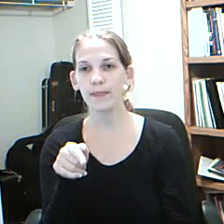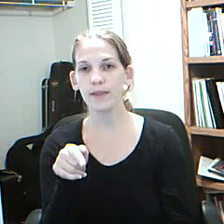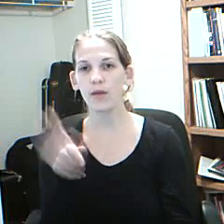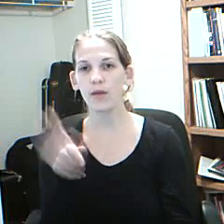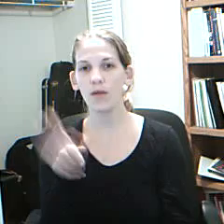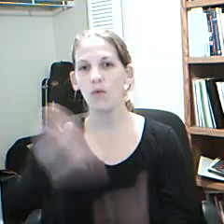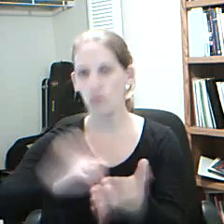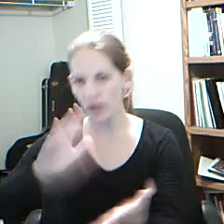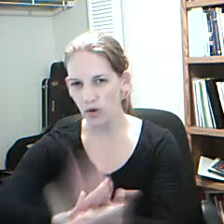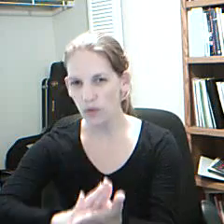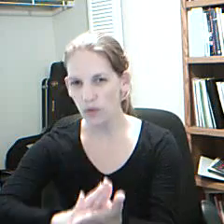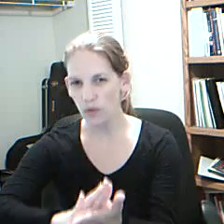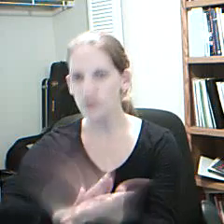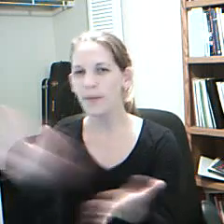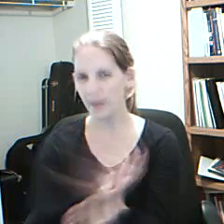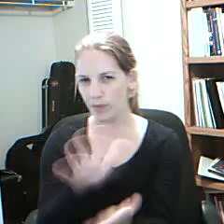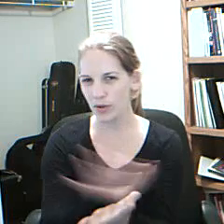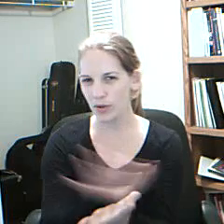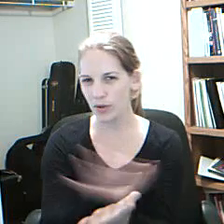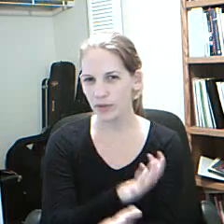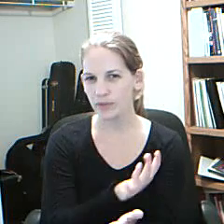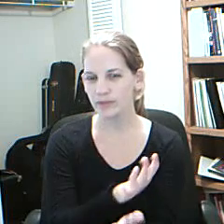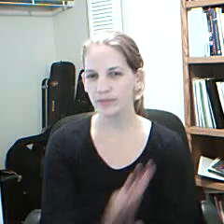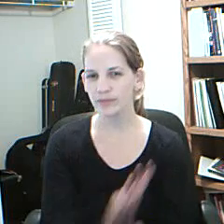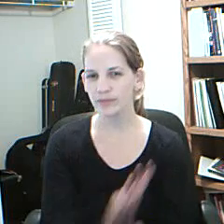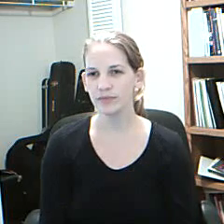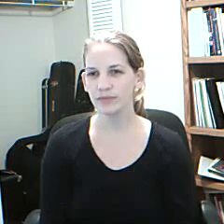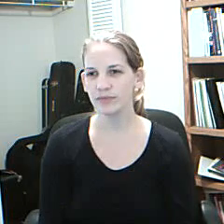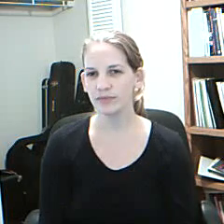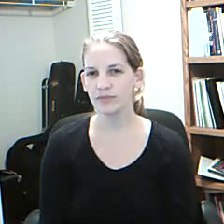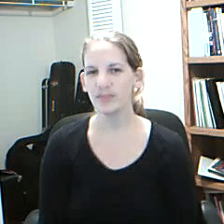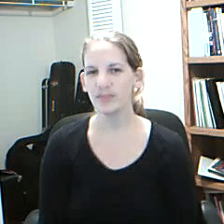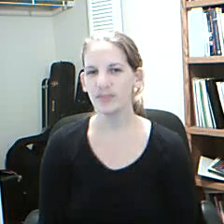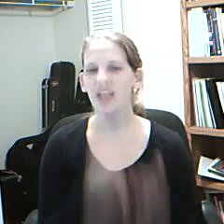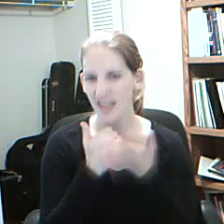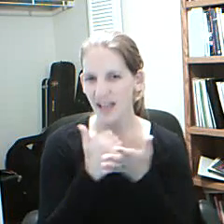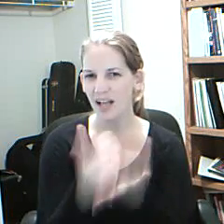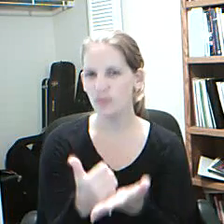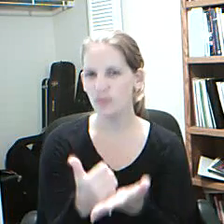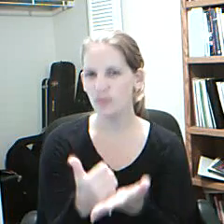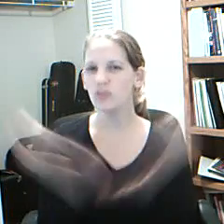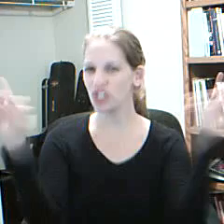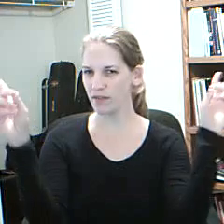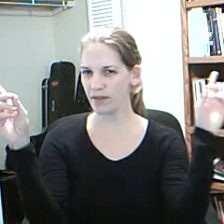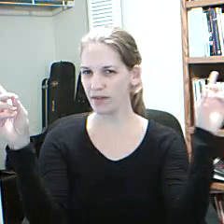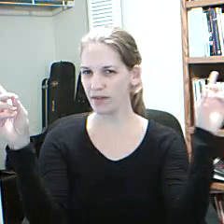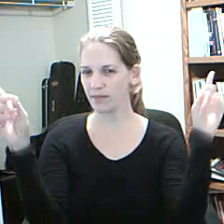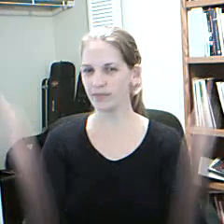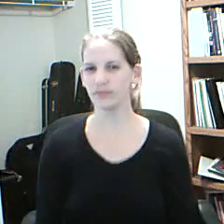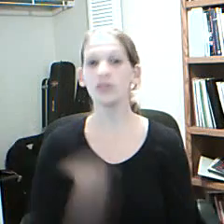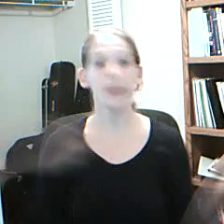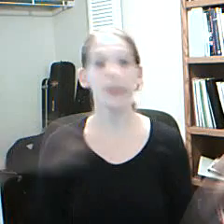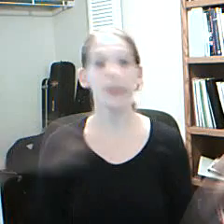it gives it strength, you know, and we've made a commitment. So I encourage you, if you haven't done it yet,